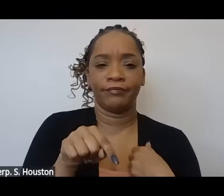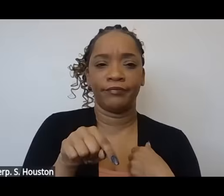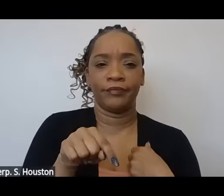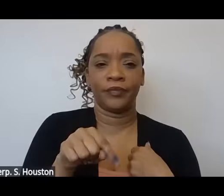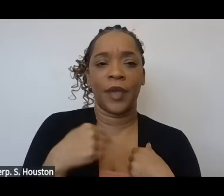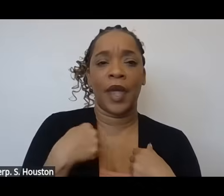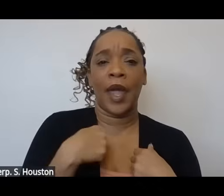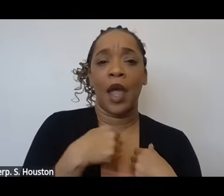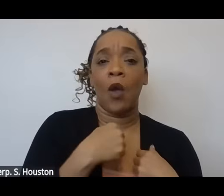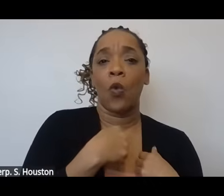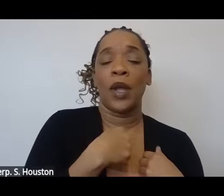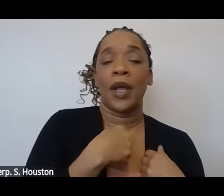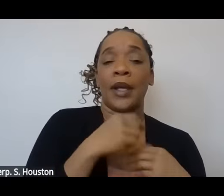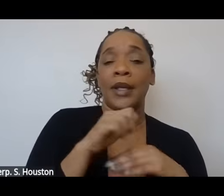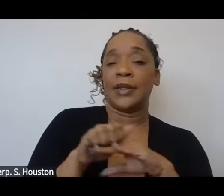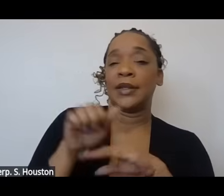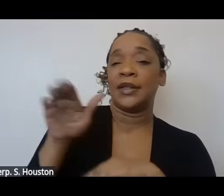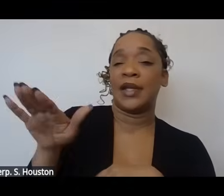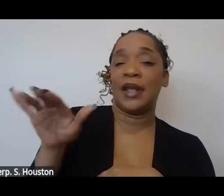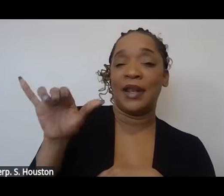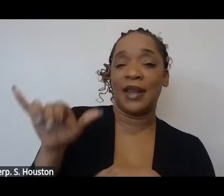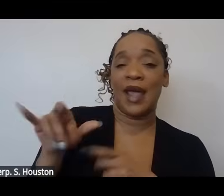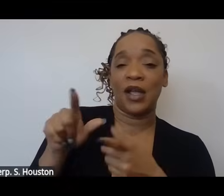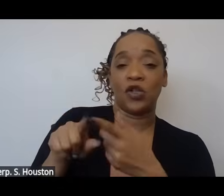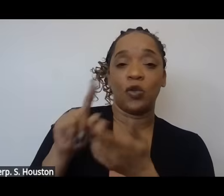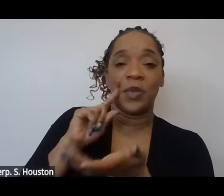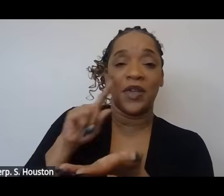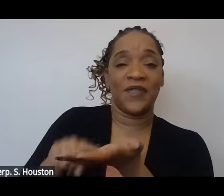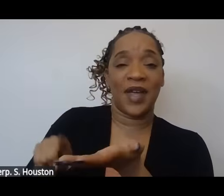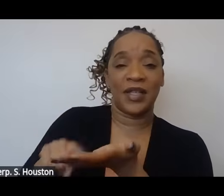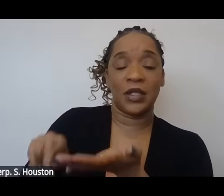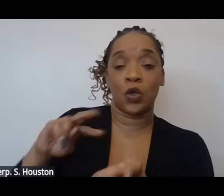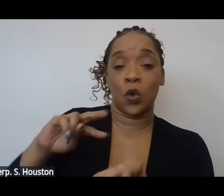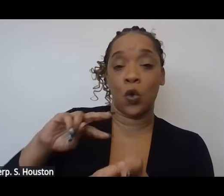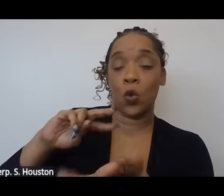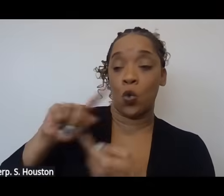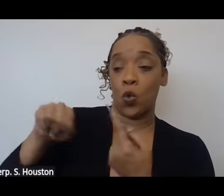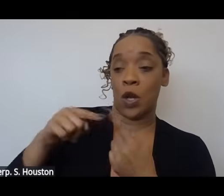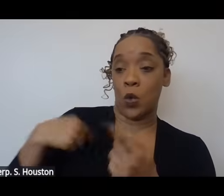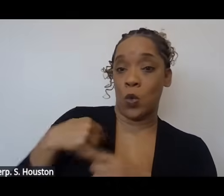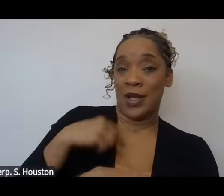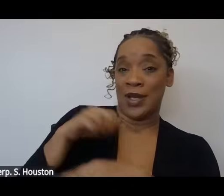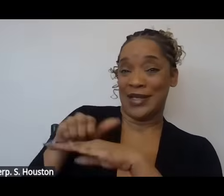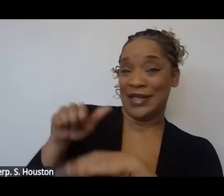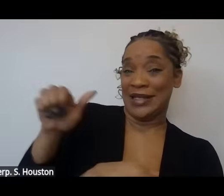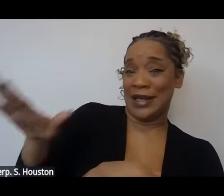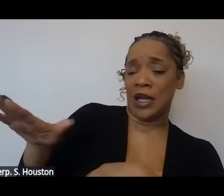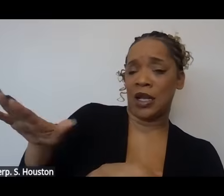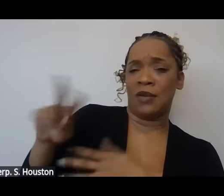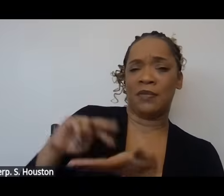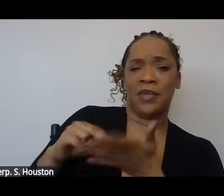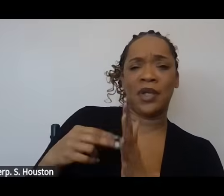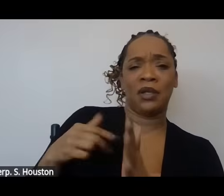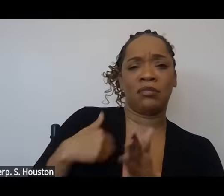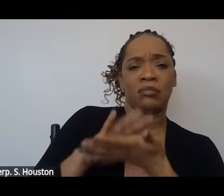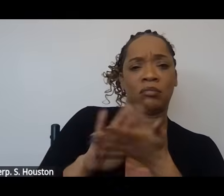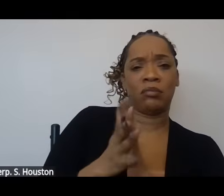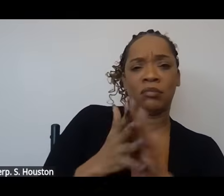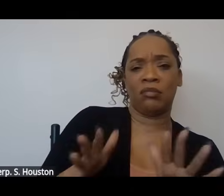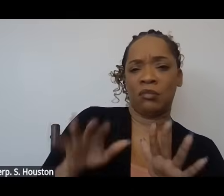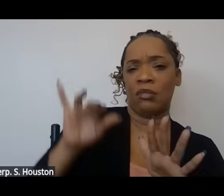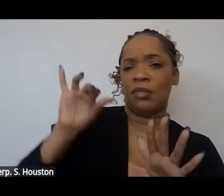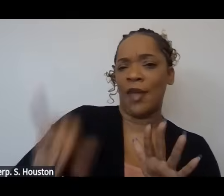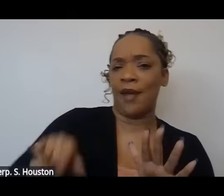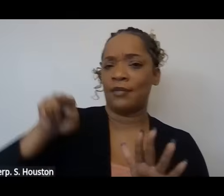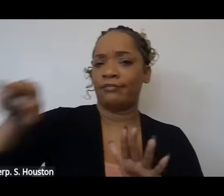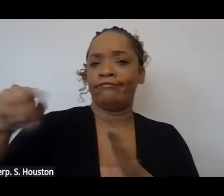an investigation, at the point that we're doing that, that's a separate conversation. That's a separate issue. I see those as two separate